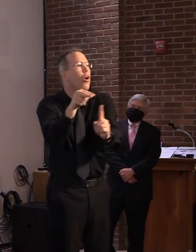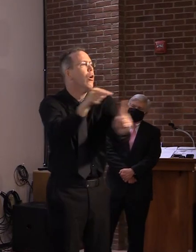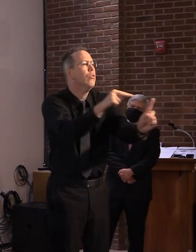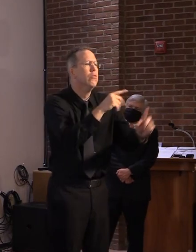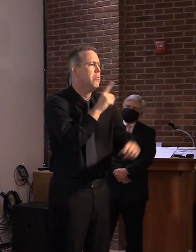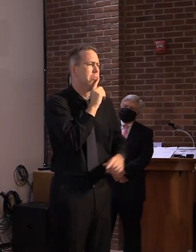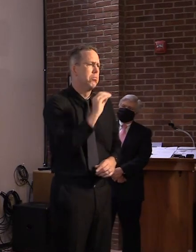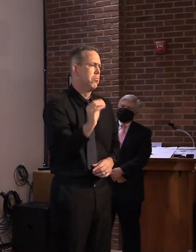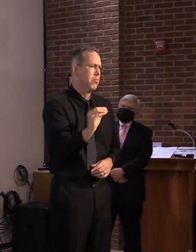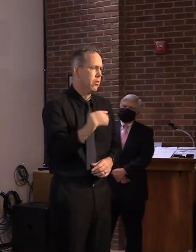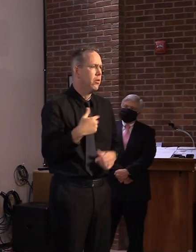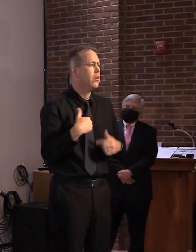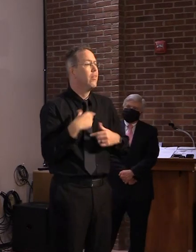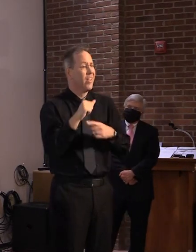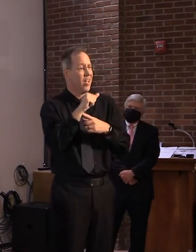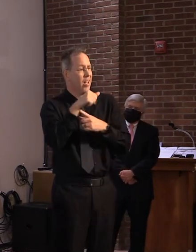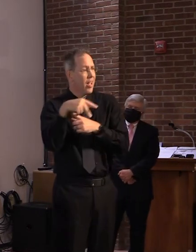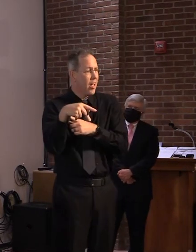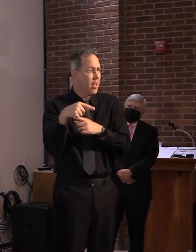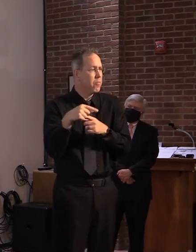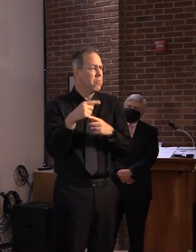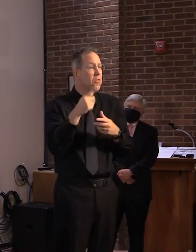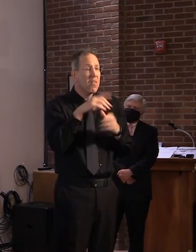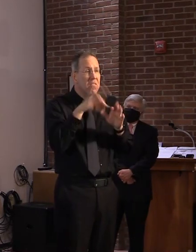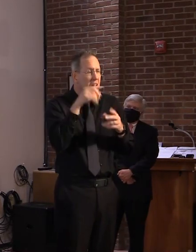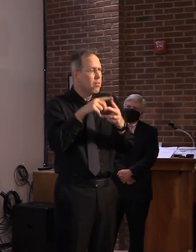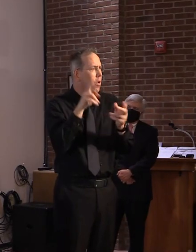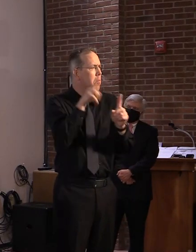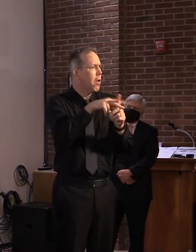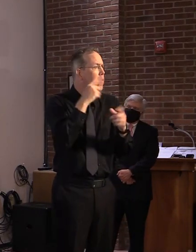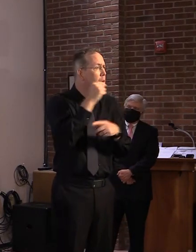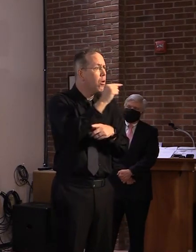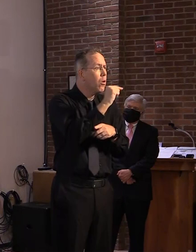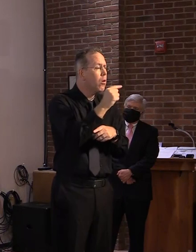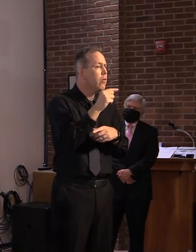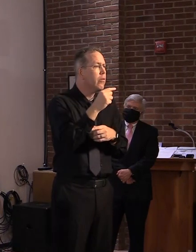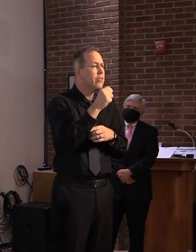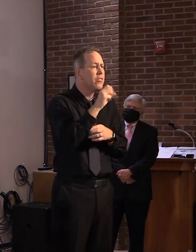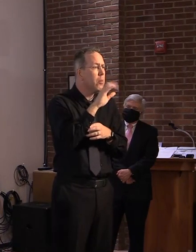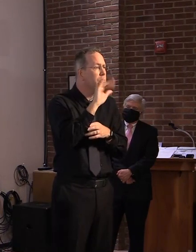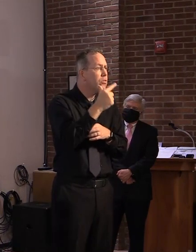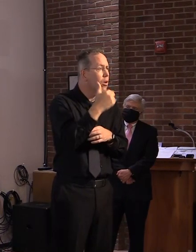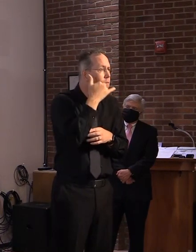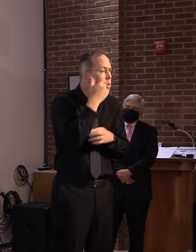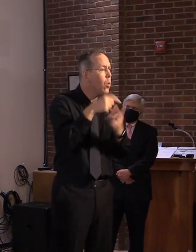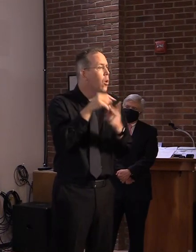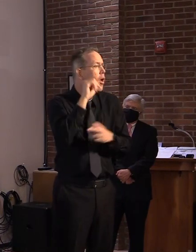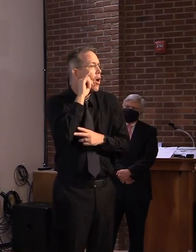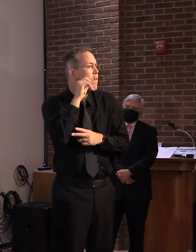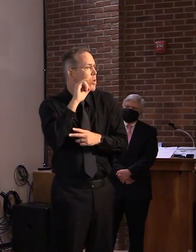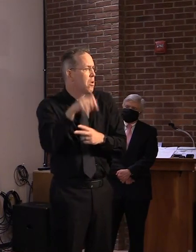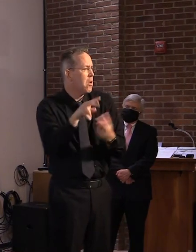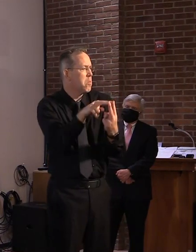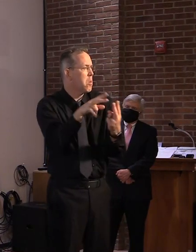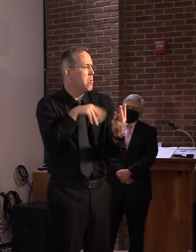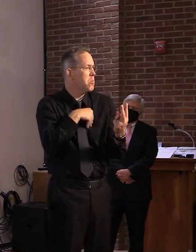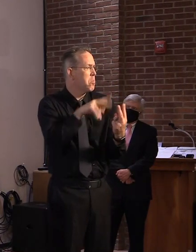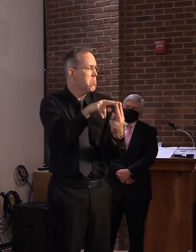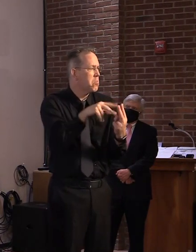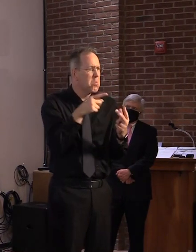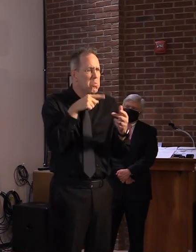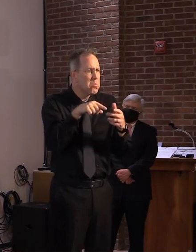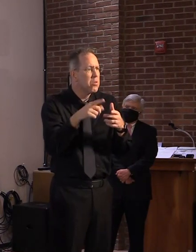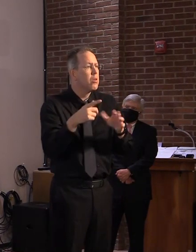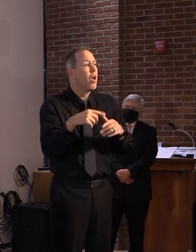Google and Apple, that will do that and that we've actually talked about here, but we've not